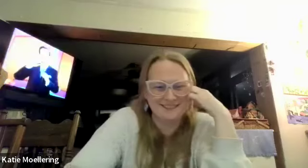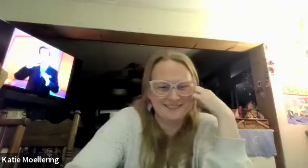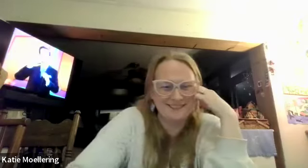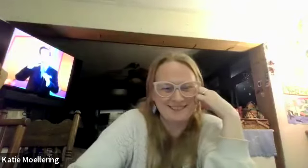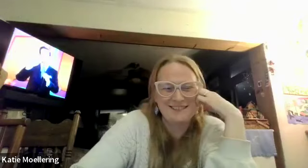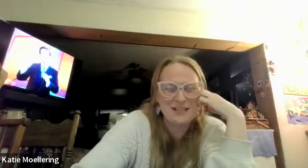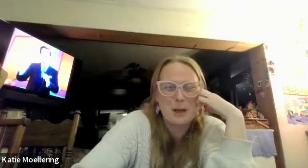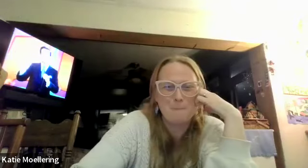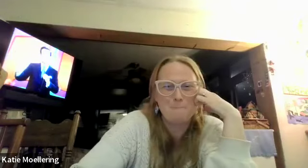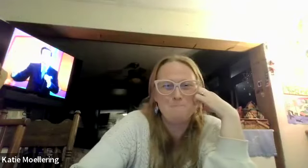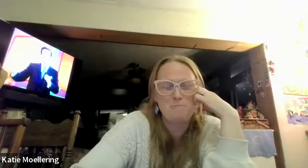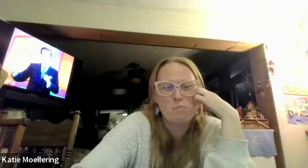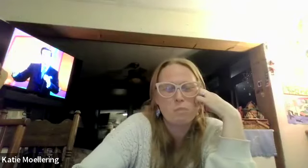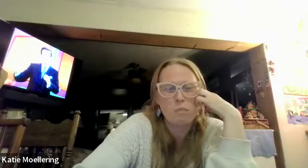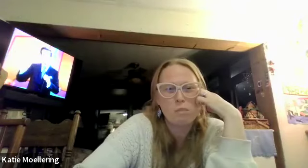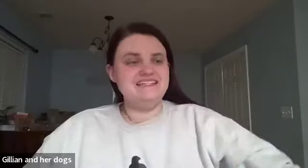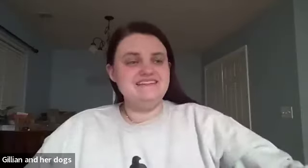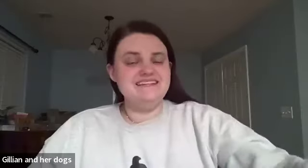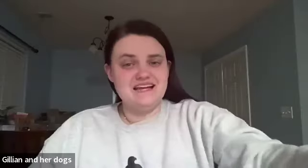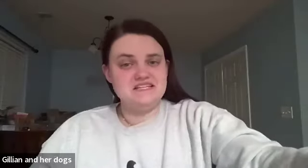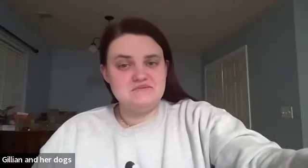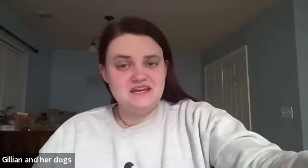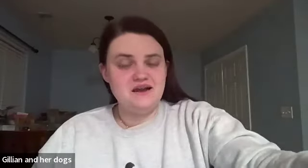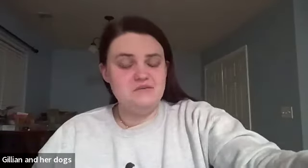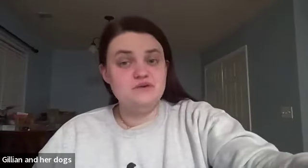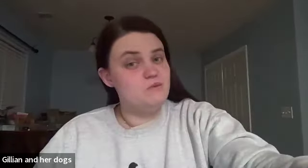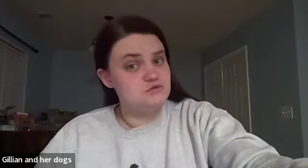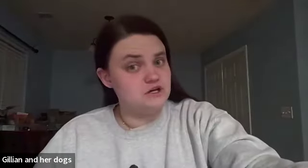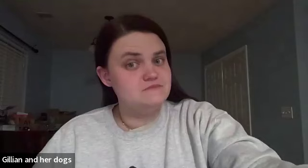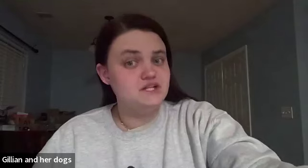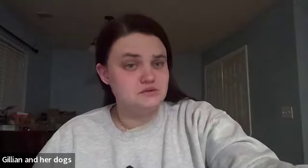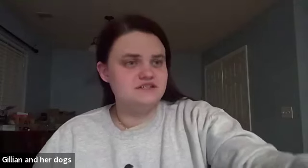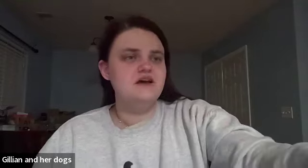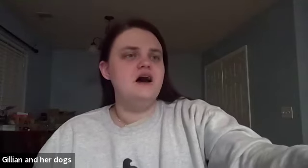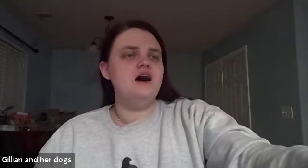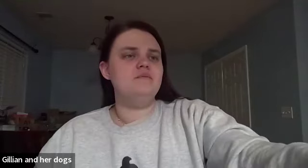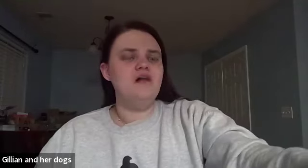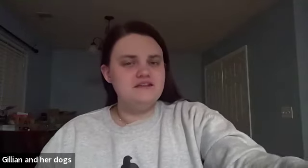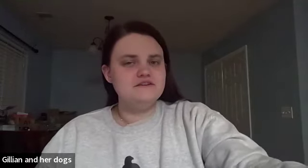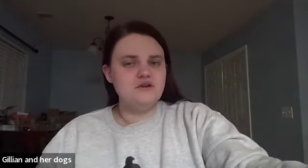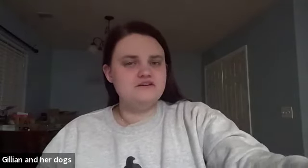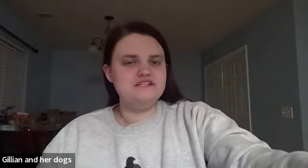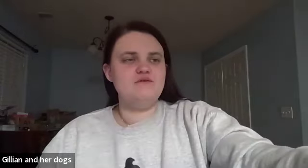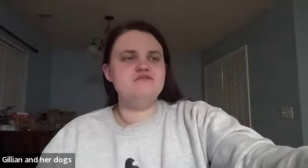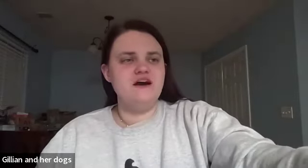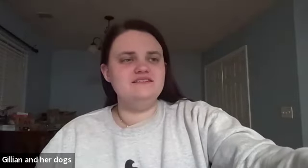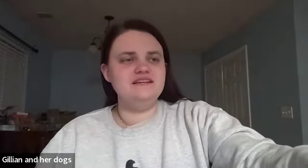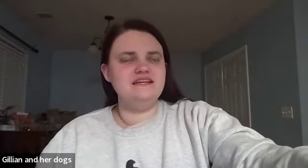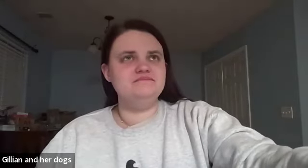and a lot of the and like when I taught 3rd grade, they did the exact same thing. It was much worse, much worse. A lot of the 5th graders now